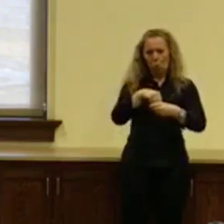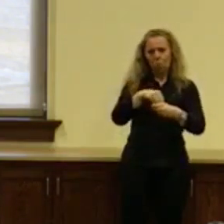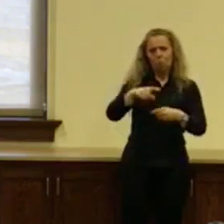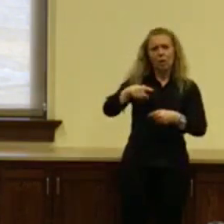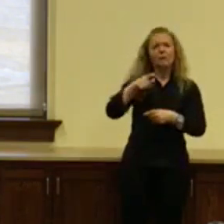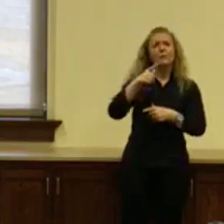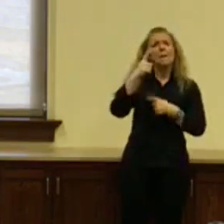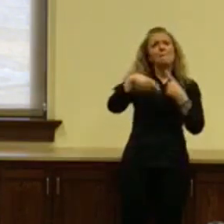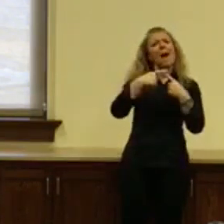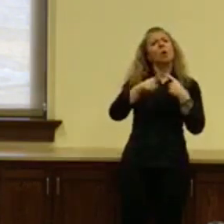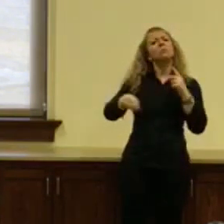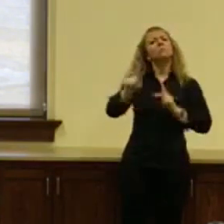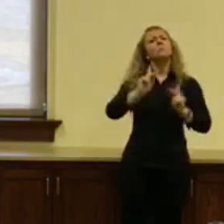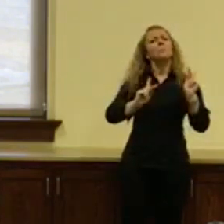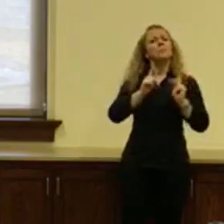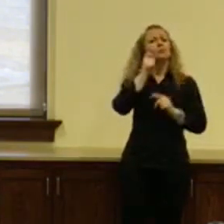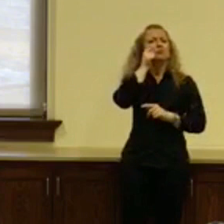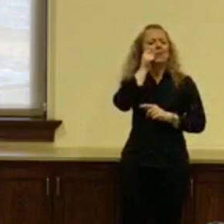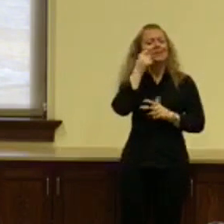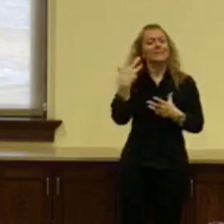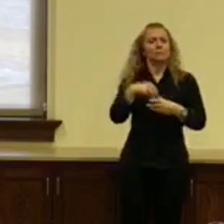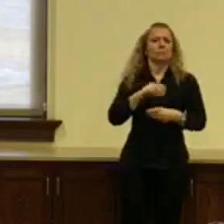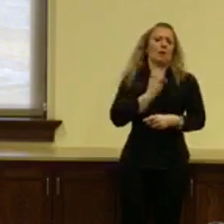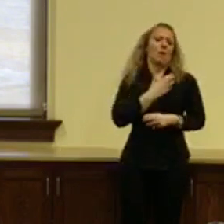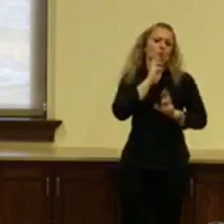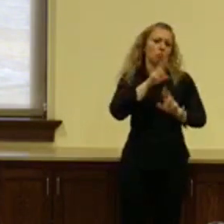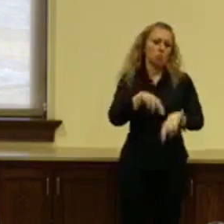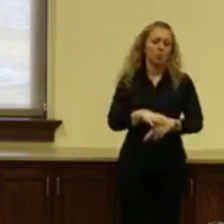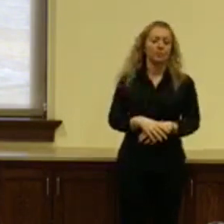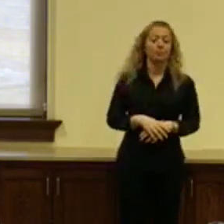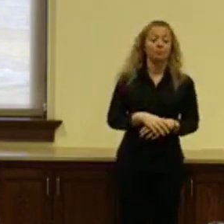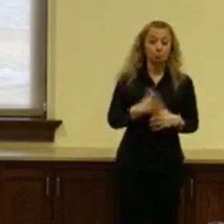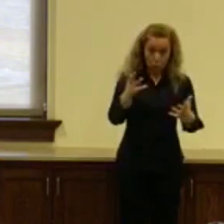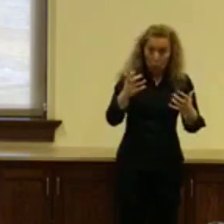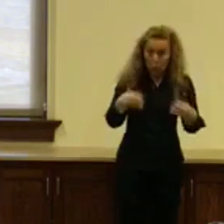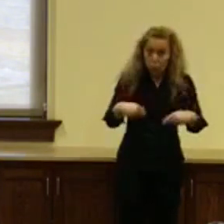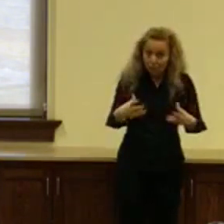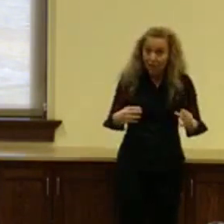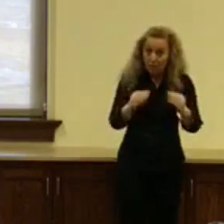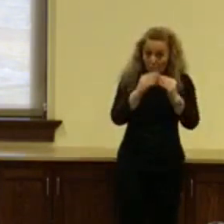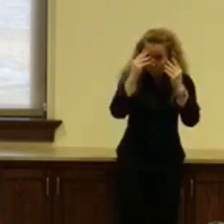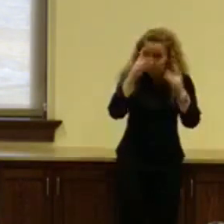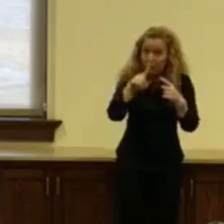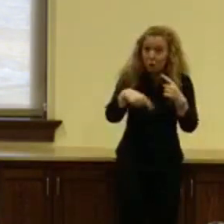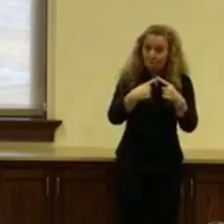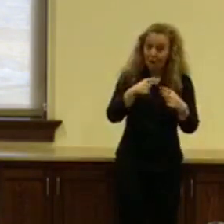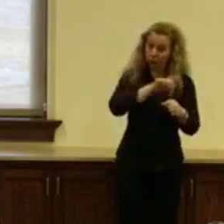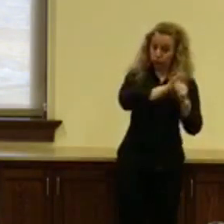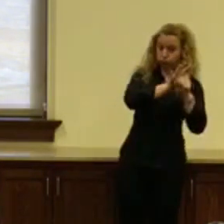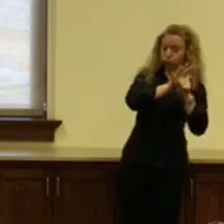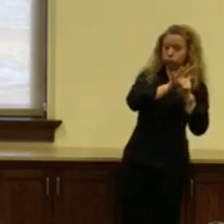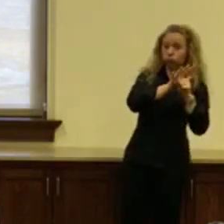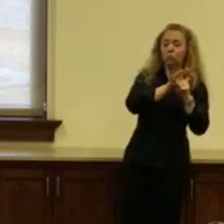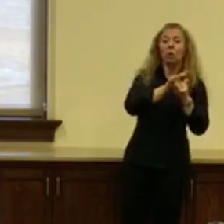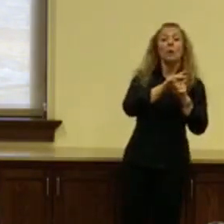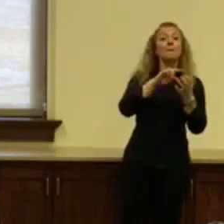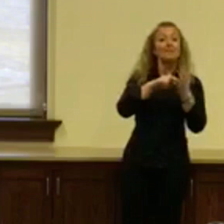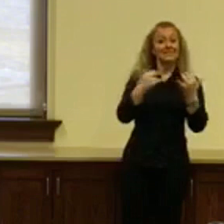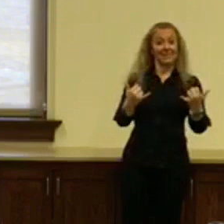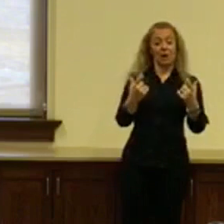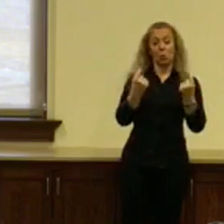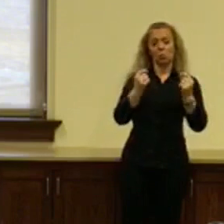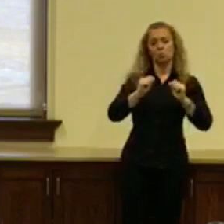reports. In an effort to provide you more information about COVID-19 in Allegheny County, we are launching today